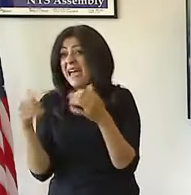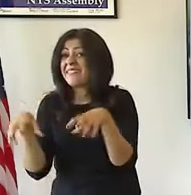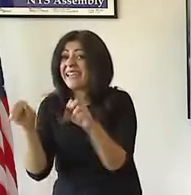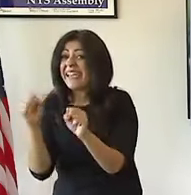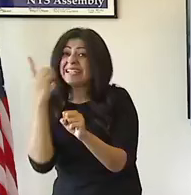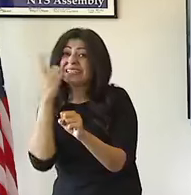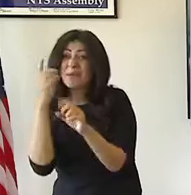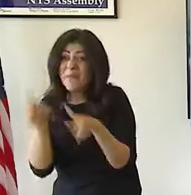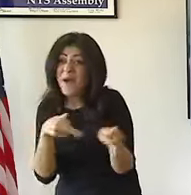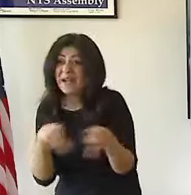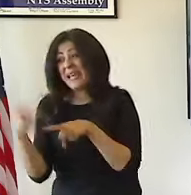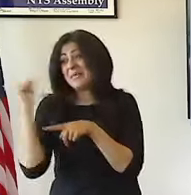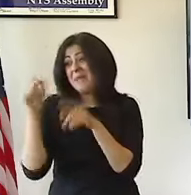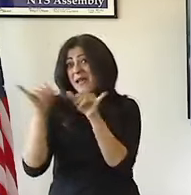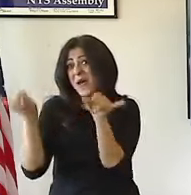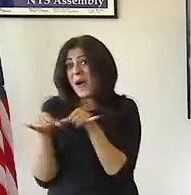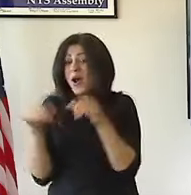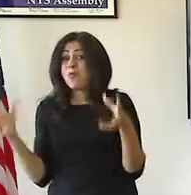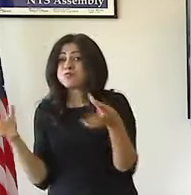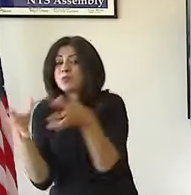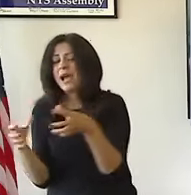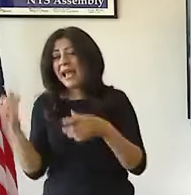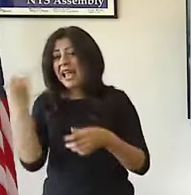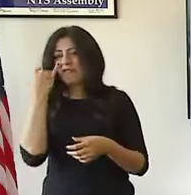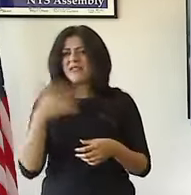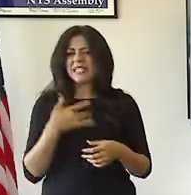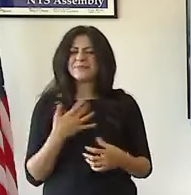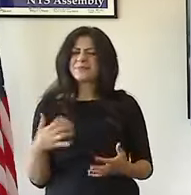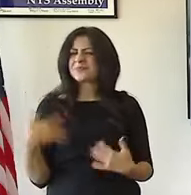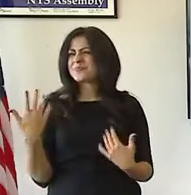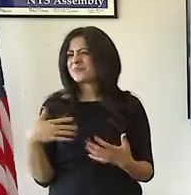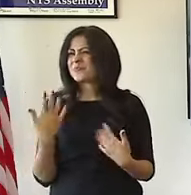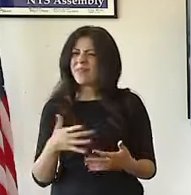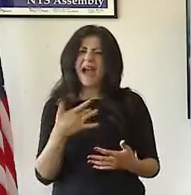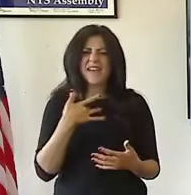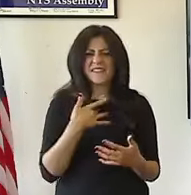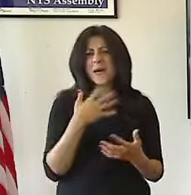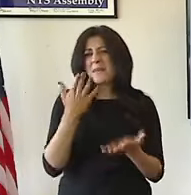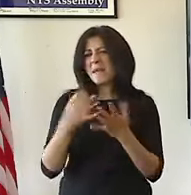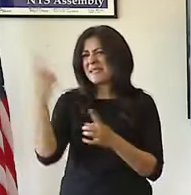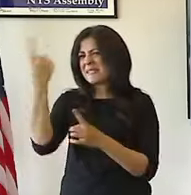in their own backyards. If you feel like you've come into contact with individuals who may have